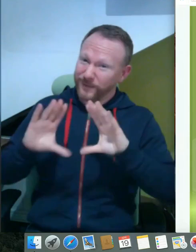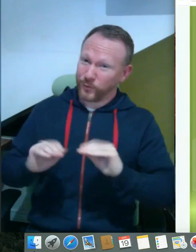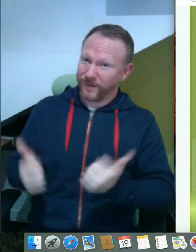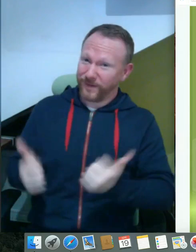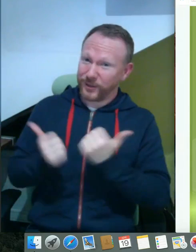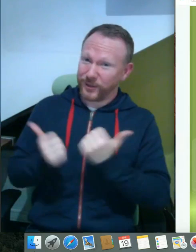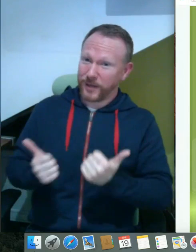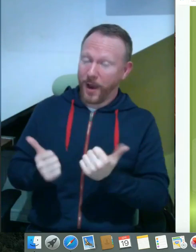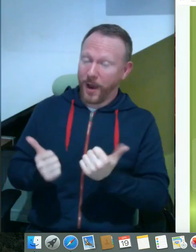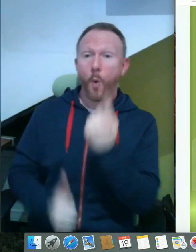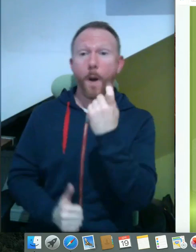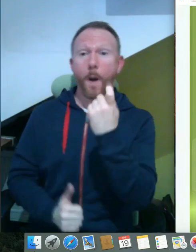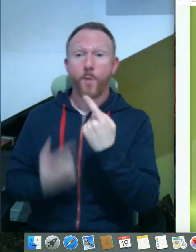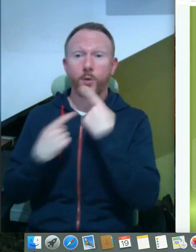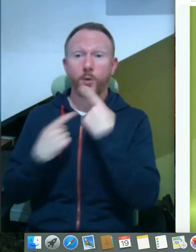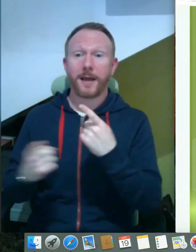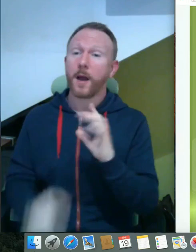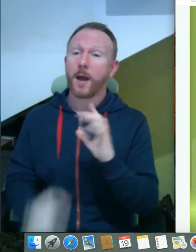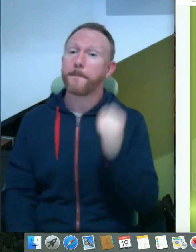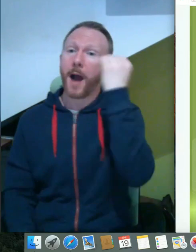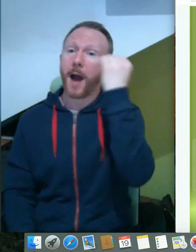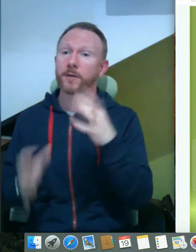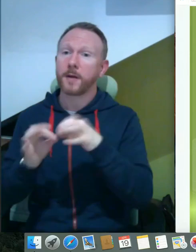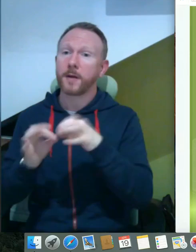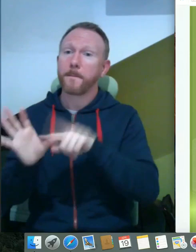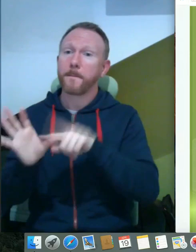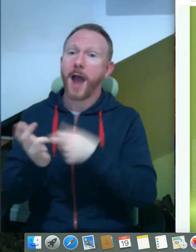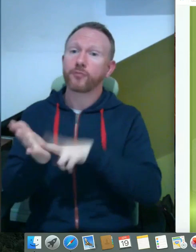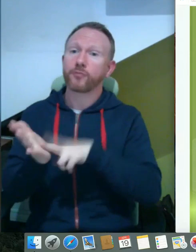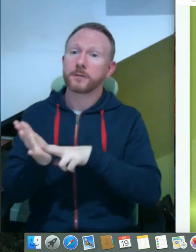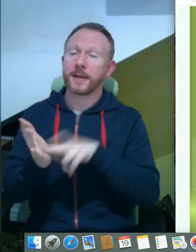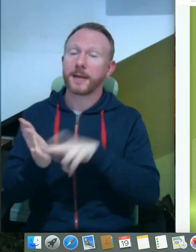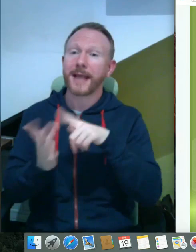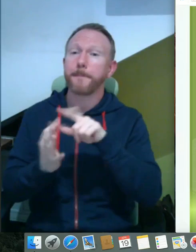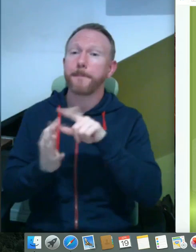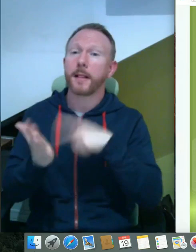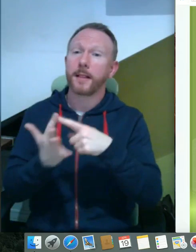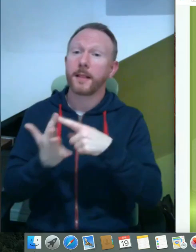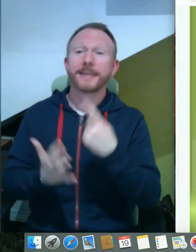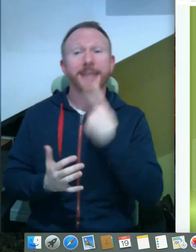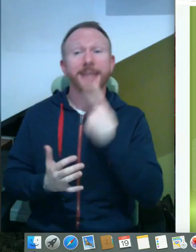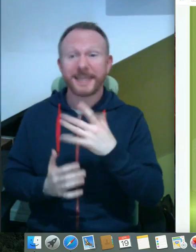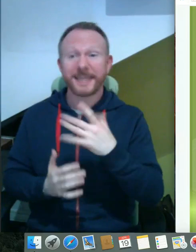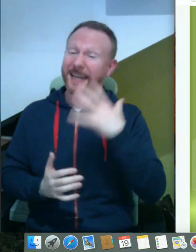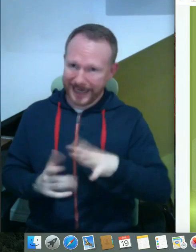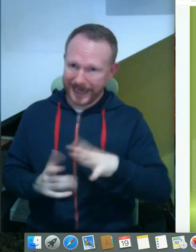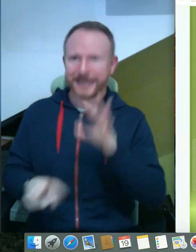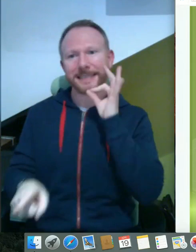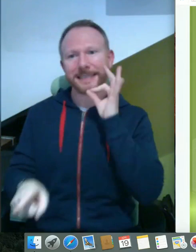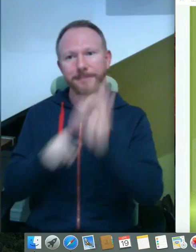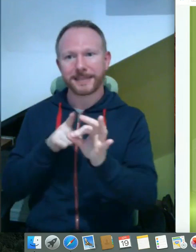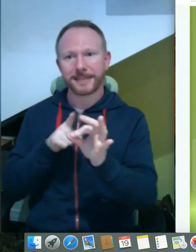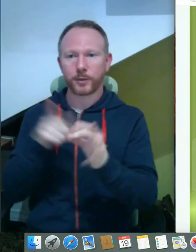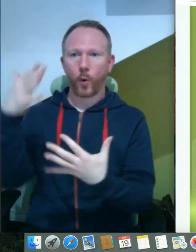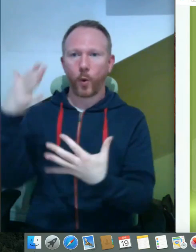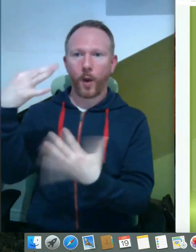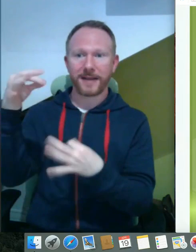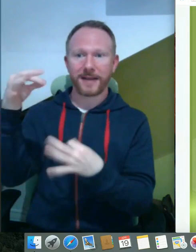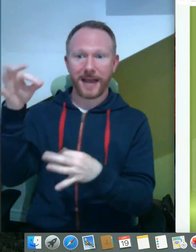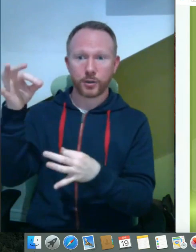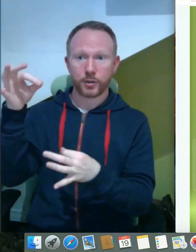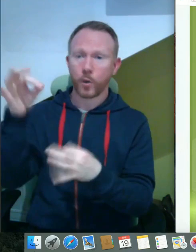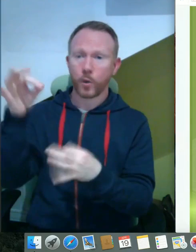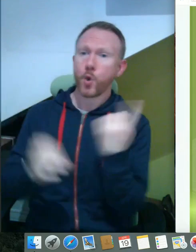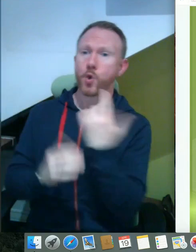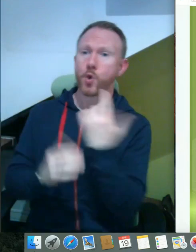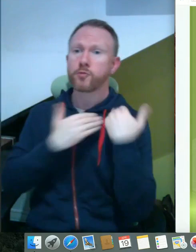Byron Campbell, saying that we definitely need a specialist qualification. So who can take the lead? ASLI, or do we leave it